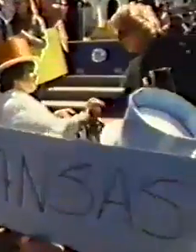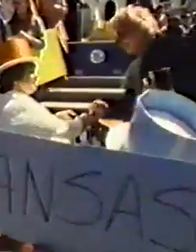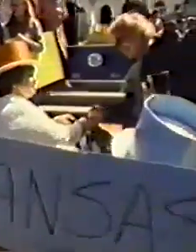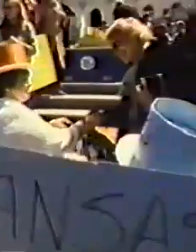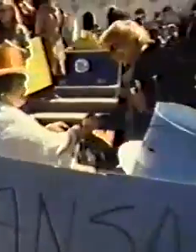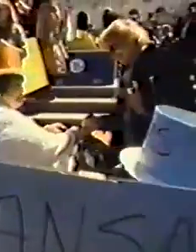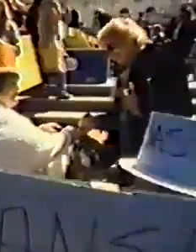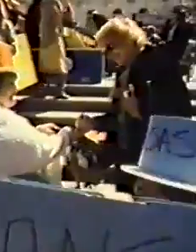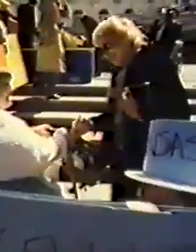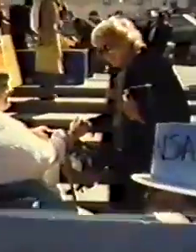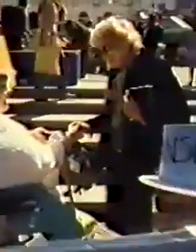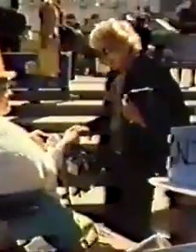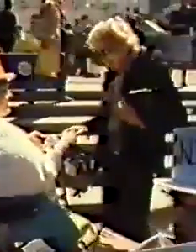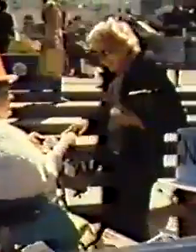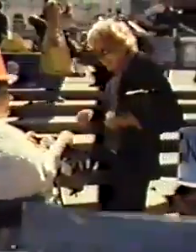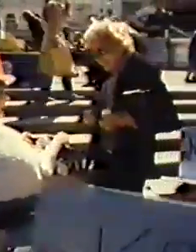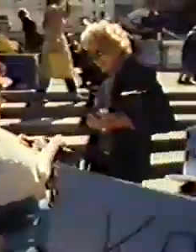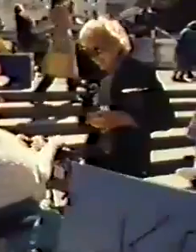fellowships exercised